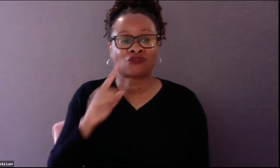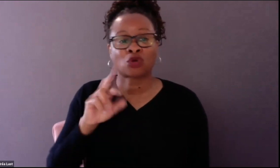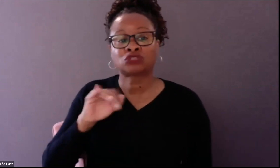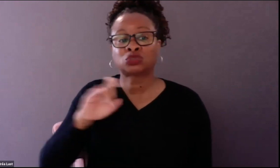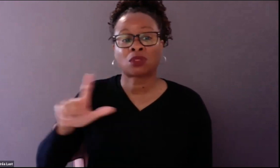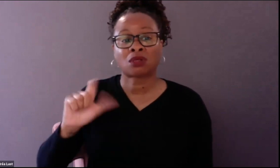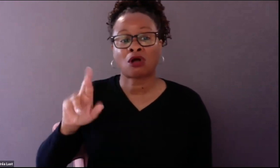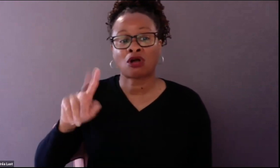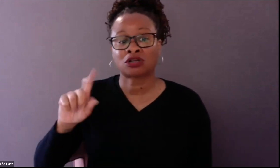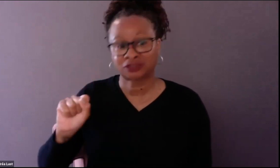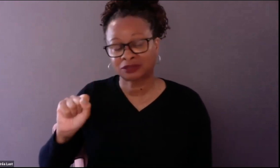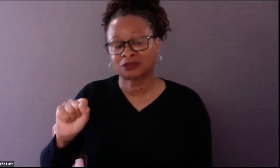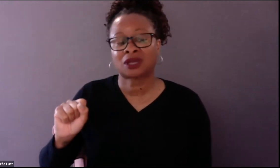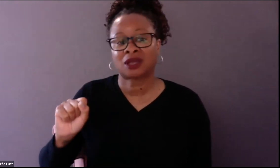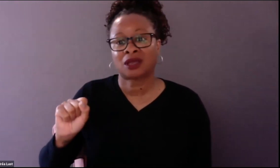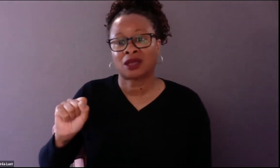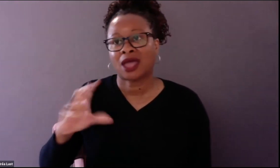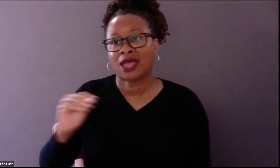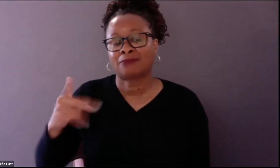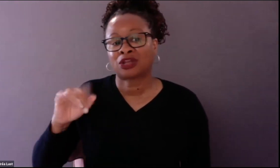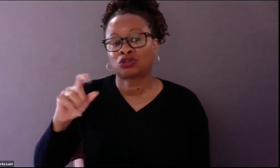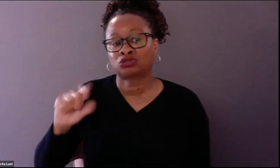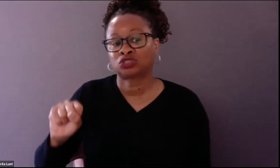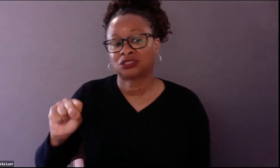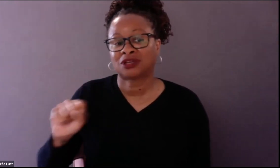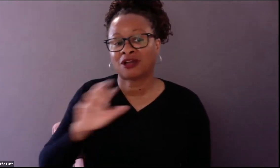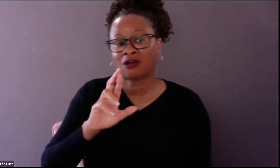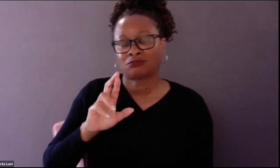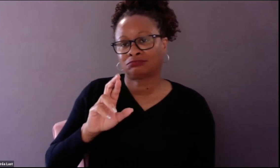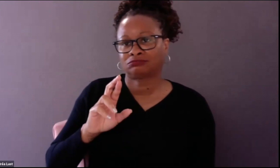Pedagogy, raplab.org. Thank you.